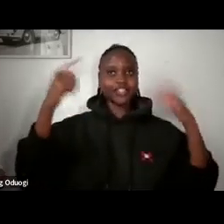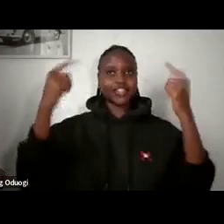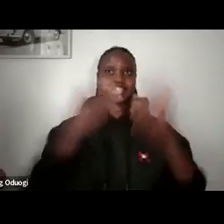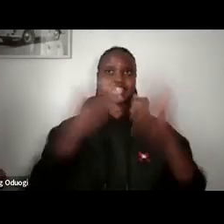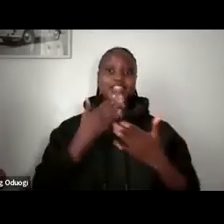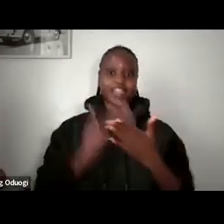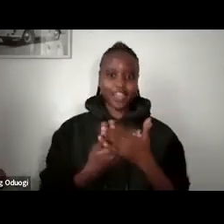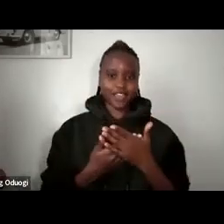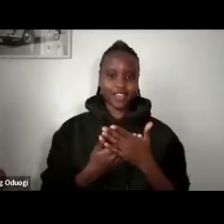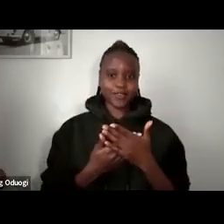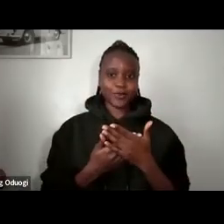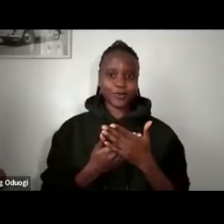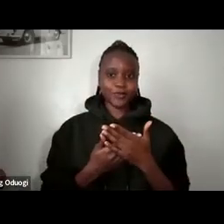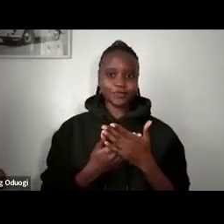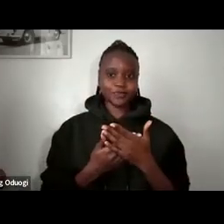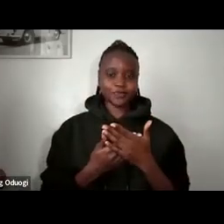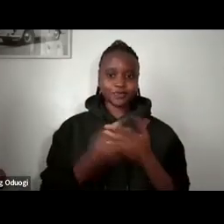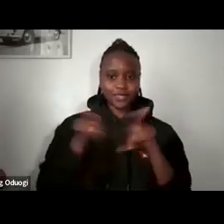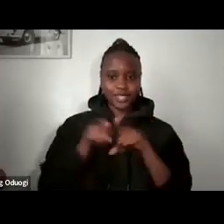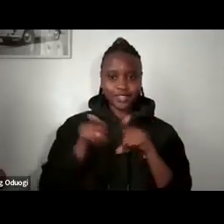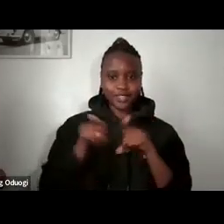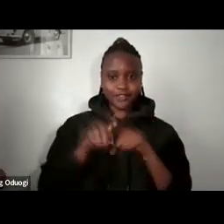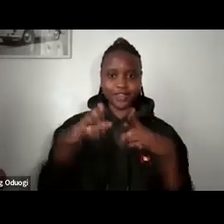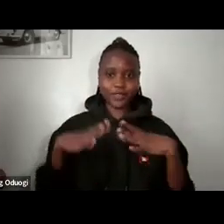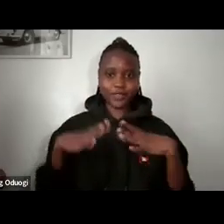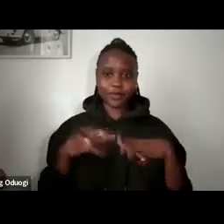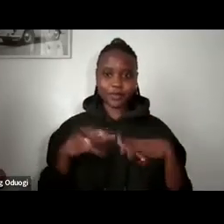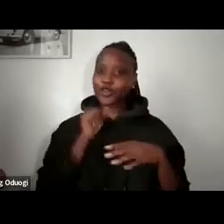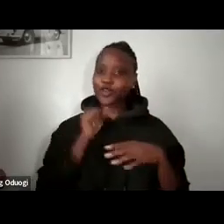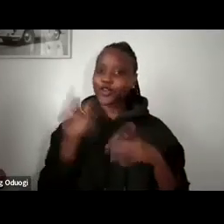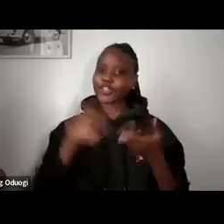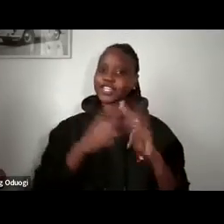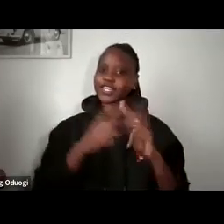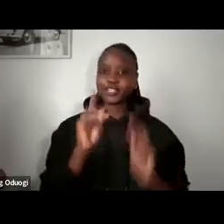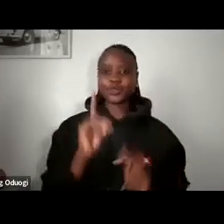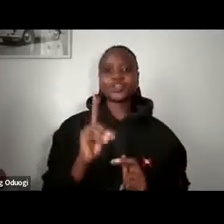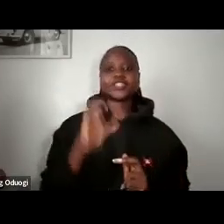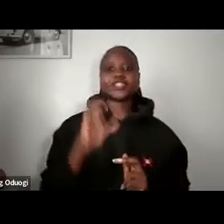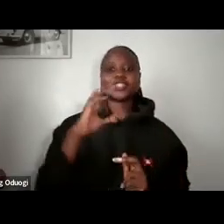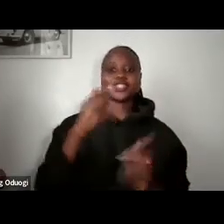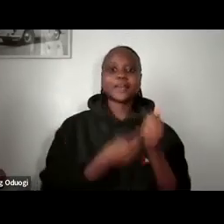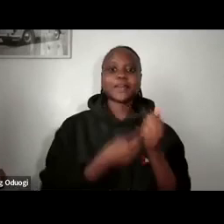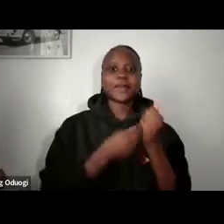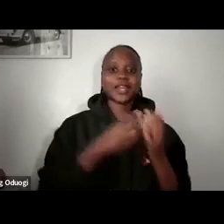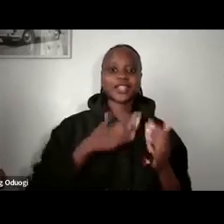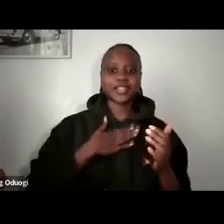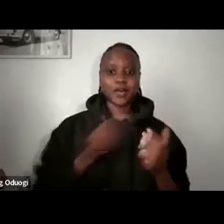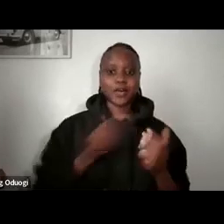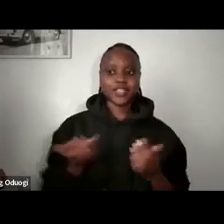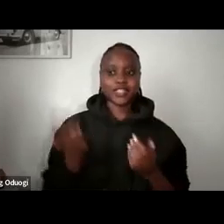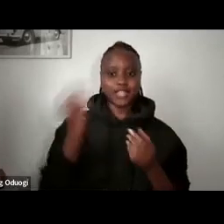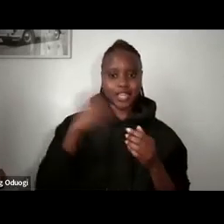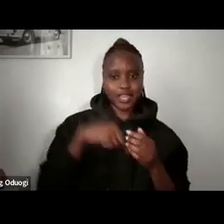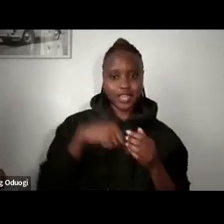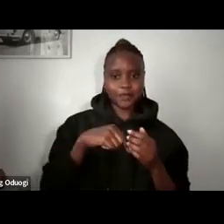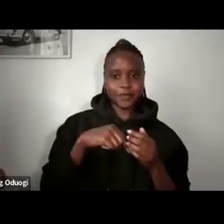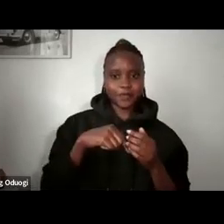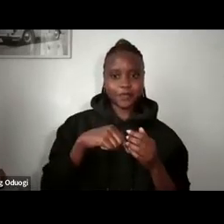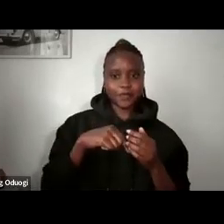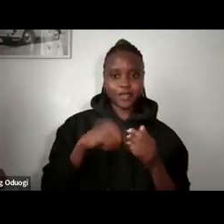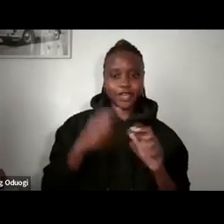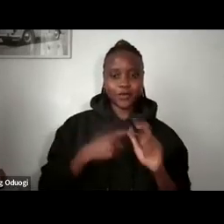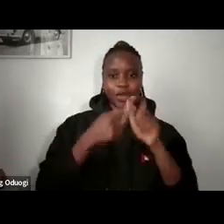And even for the people not even related to DEC, our partners, and they came so that we award the